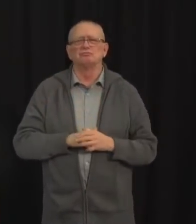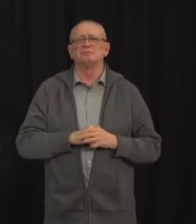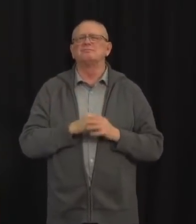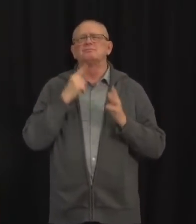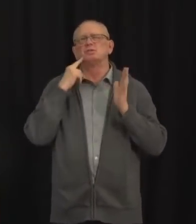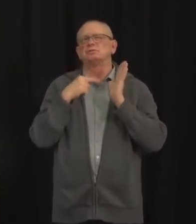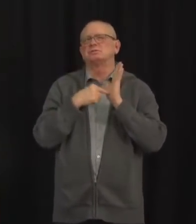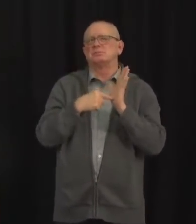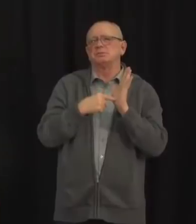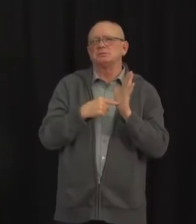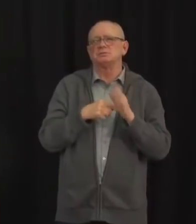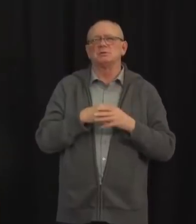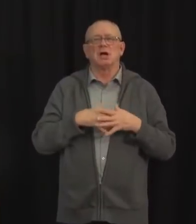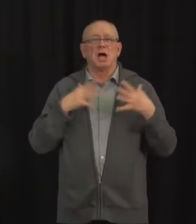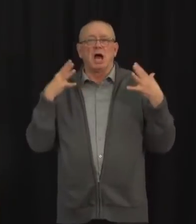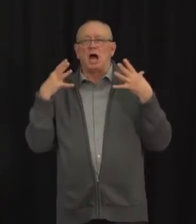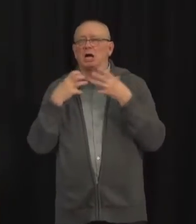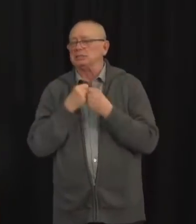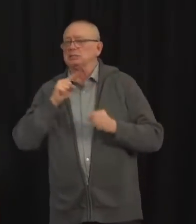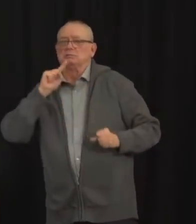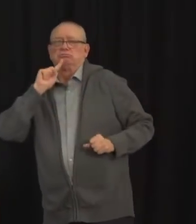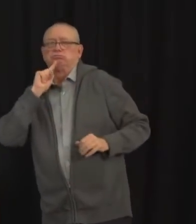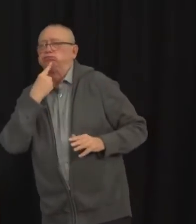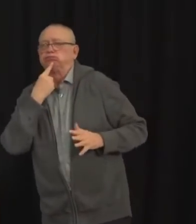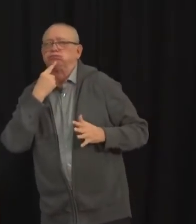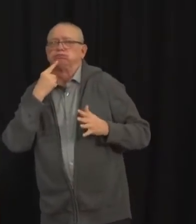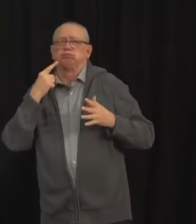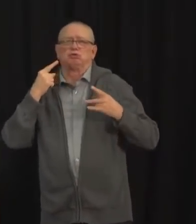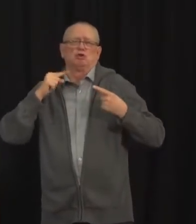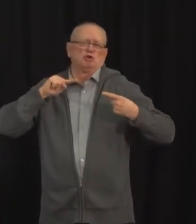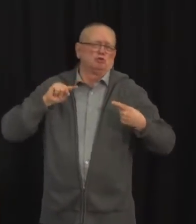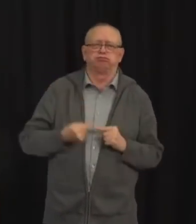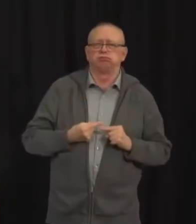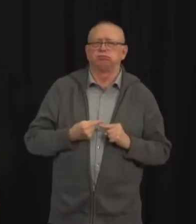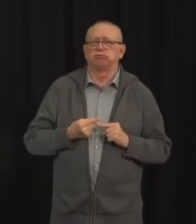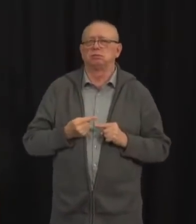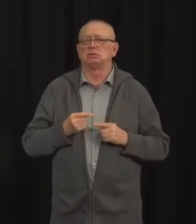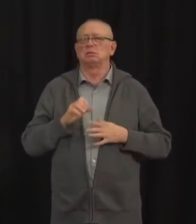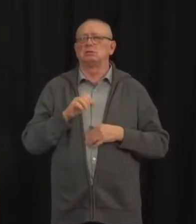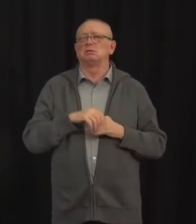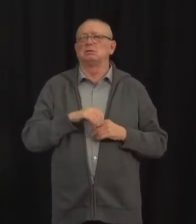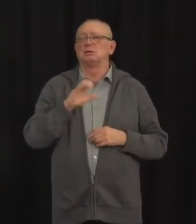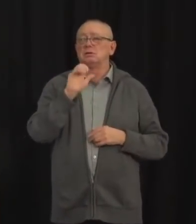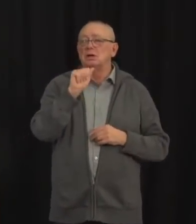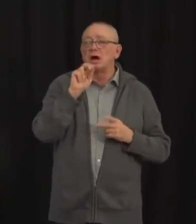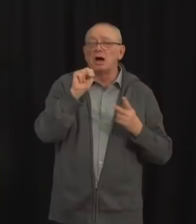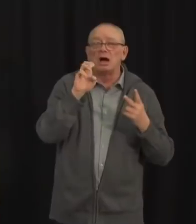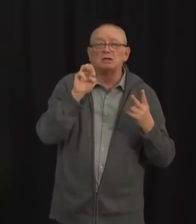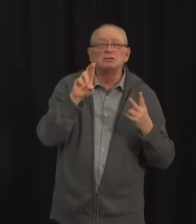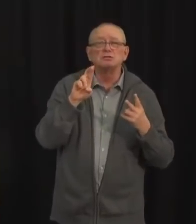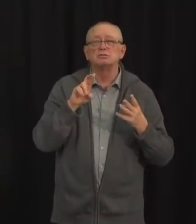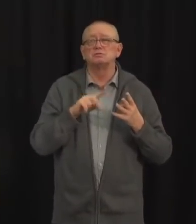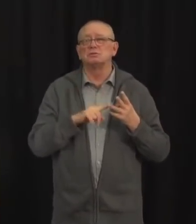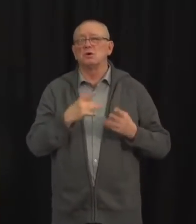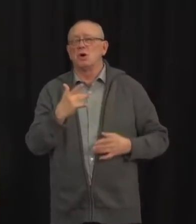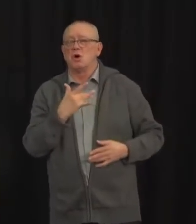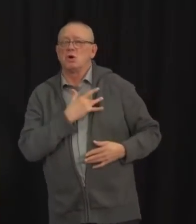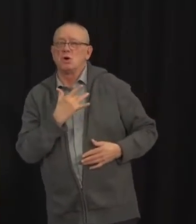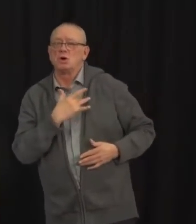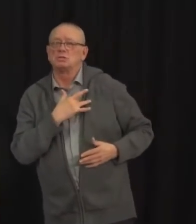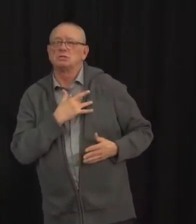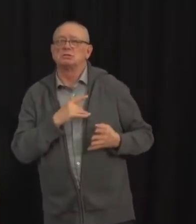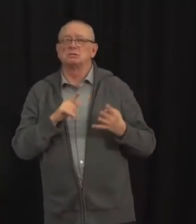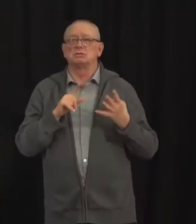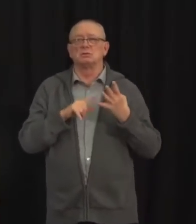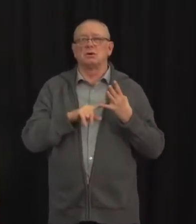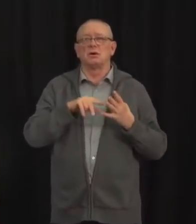cardiac, or vascular surgery cases. AHS is also working to continue to perform as many surgeries as